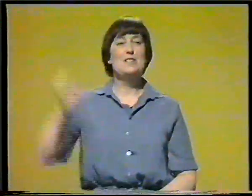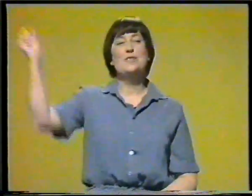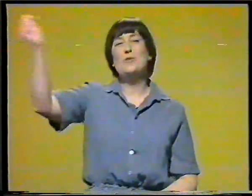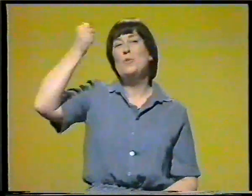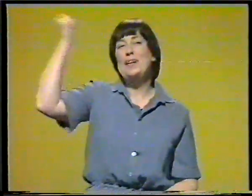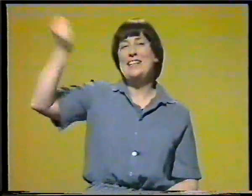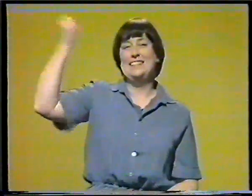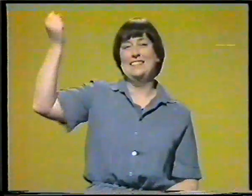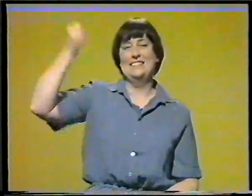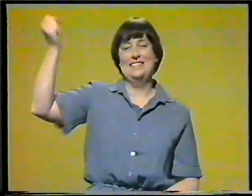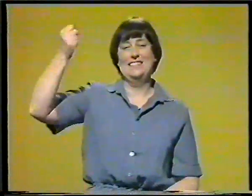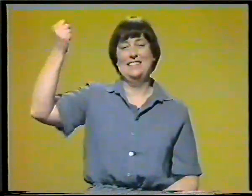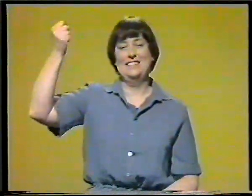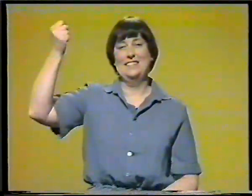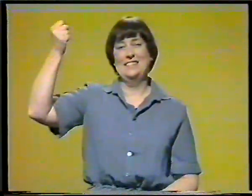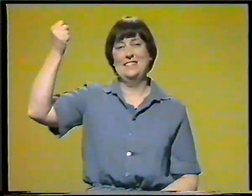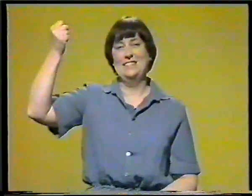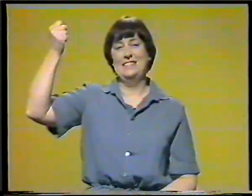To win.